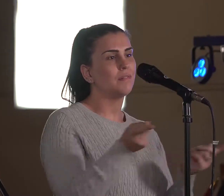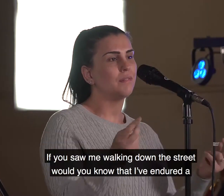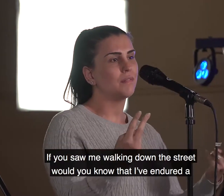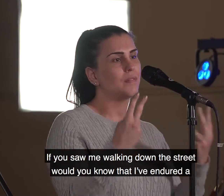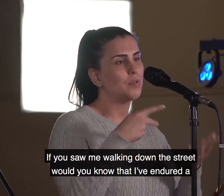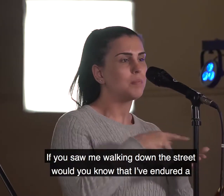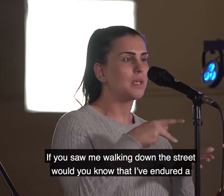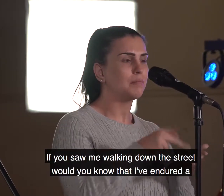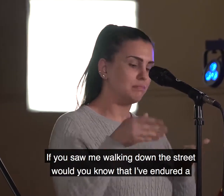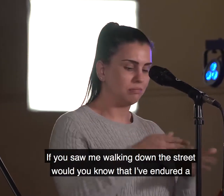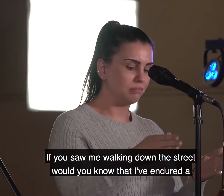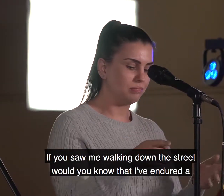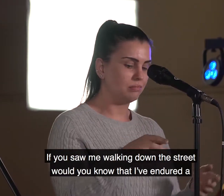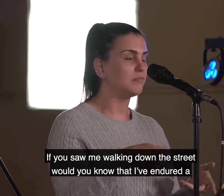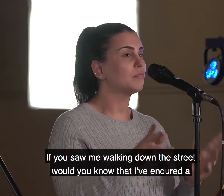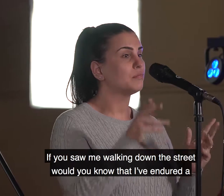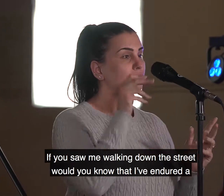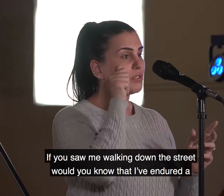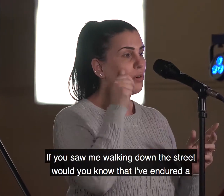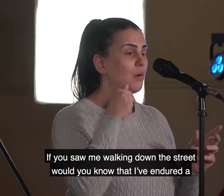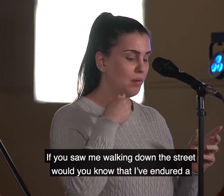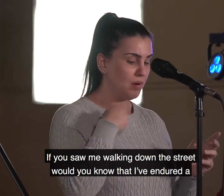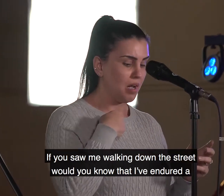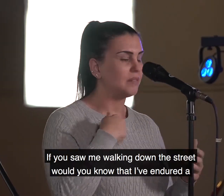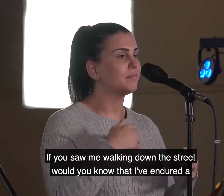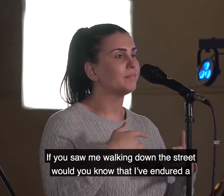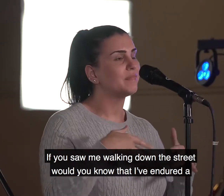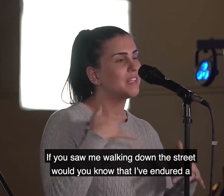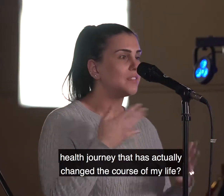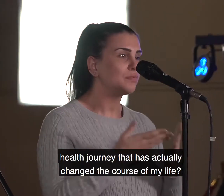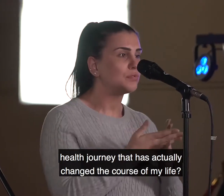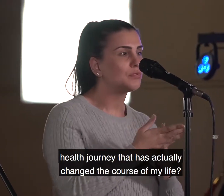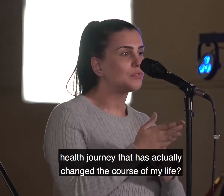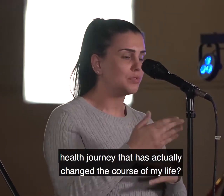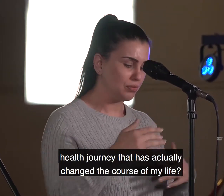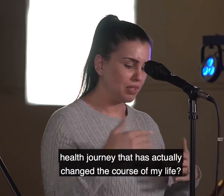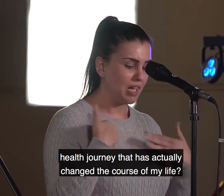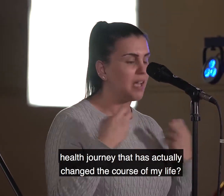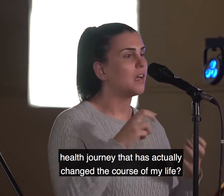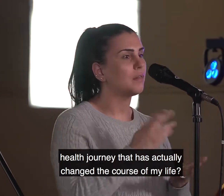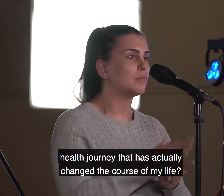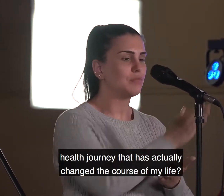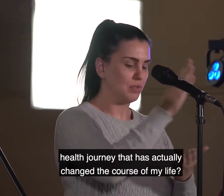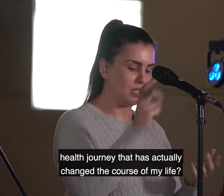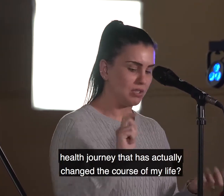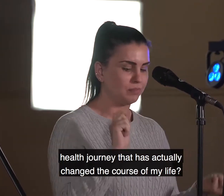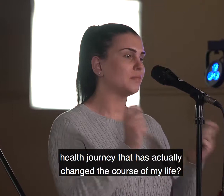If you saw me walking down the street, would you know that I've endured a health journey that has actually changed the course of my